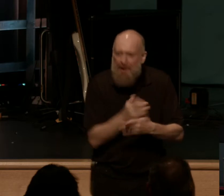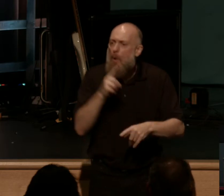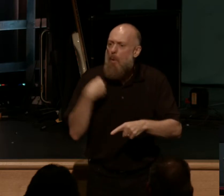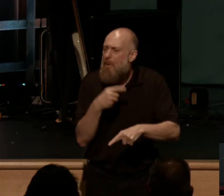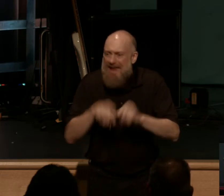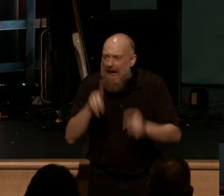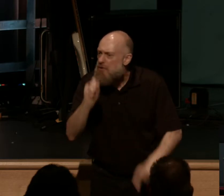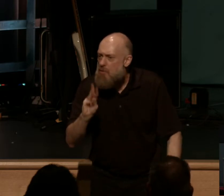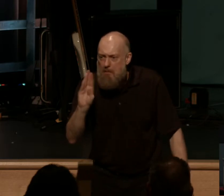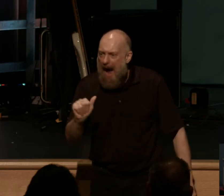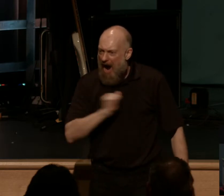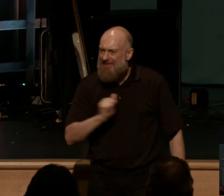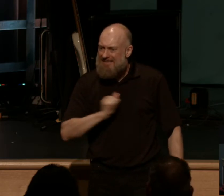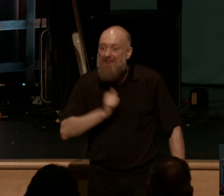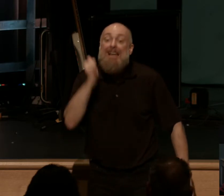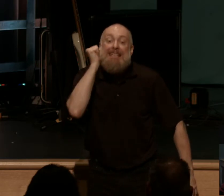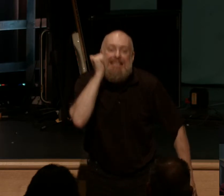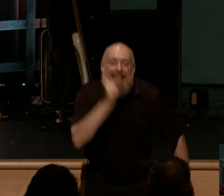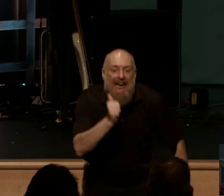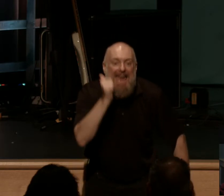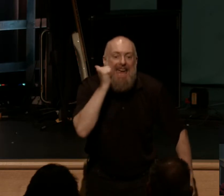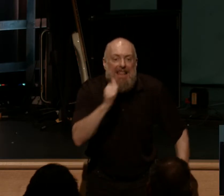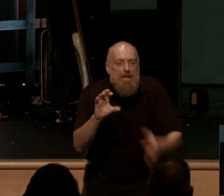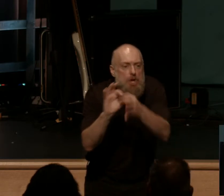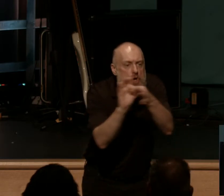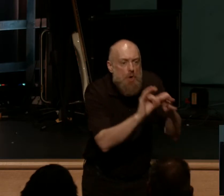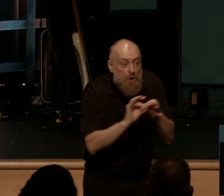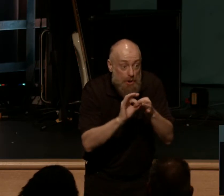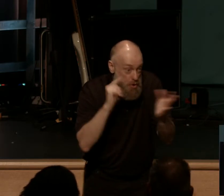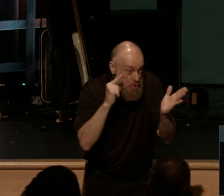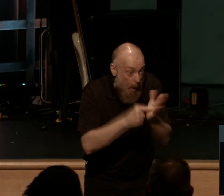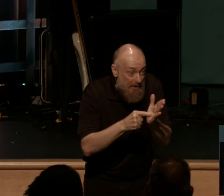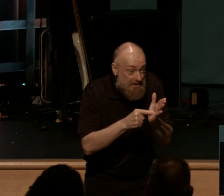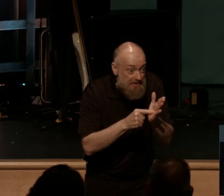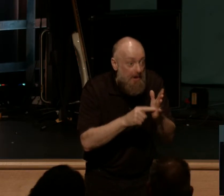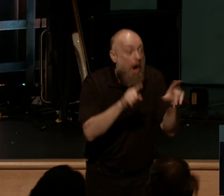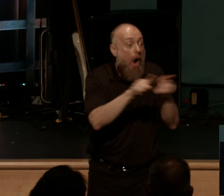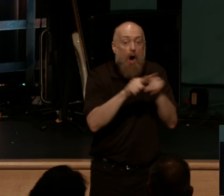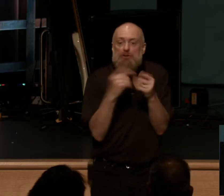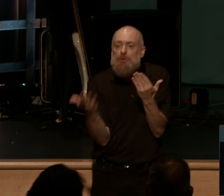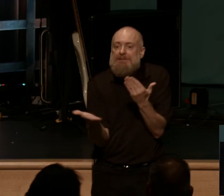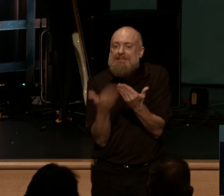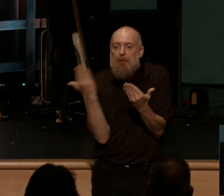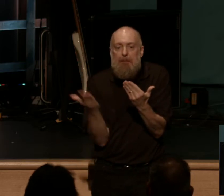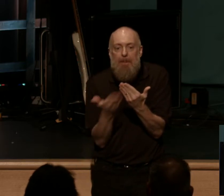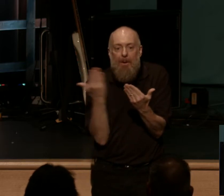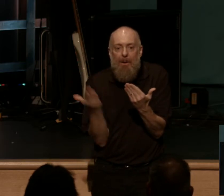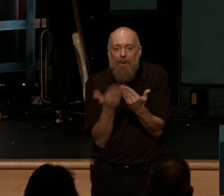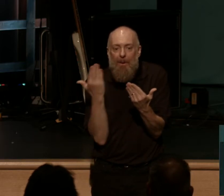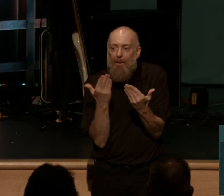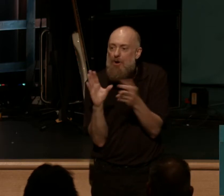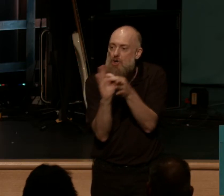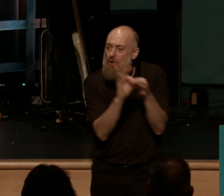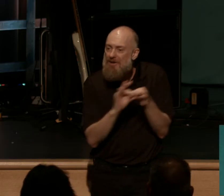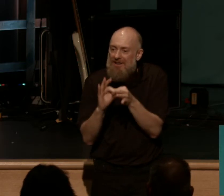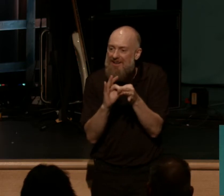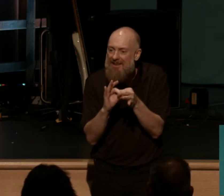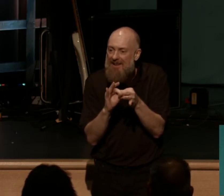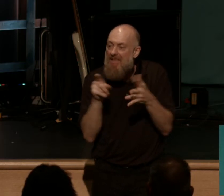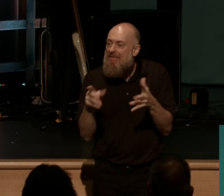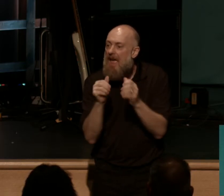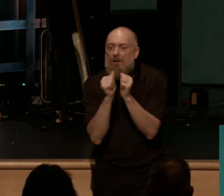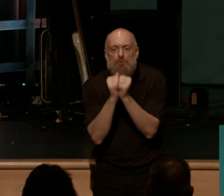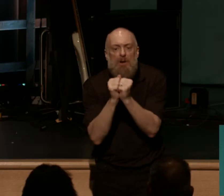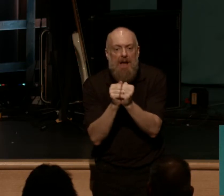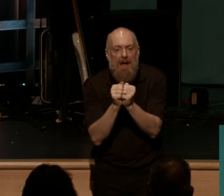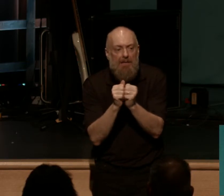by ourselves. A daily unity. Notice also a simple unity. The text says they were